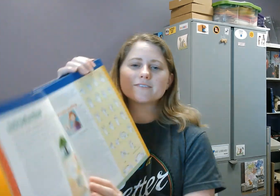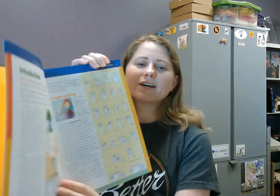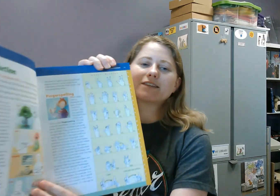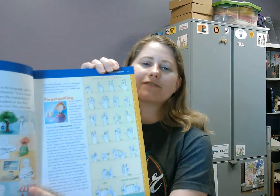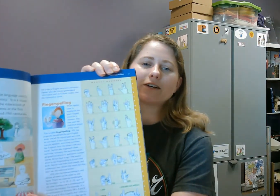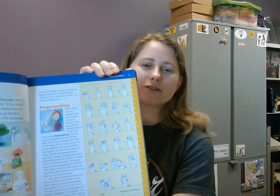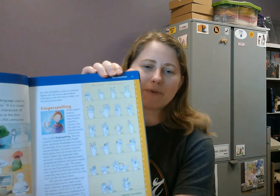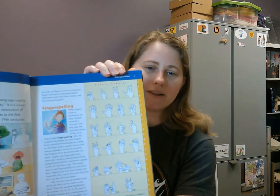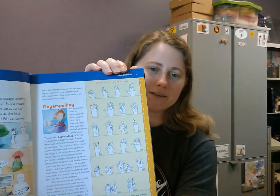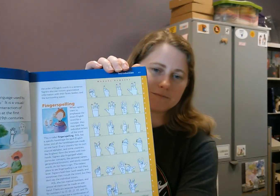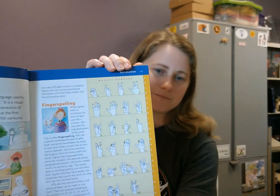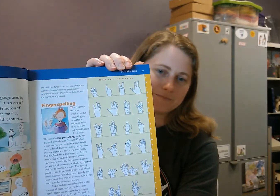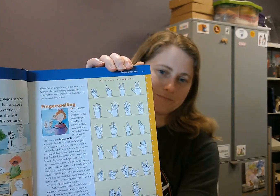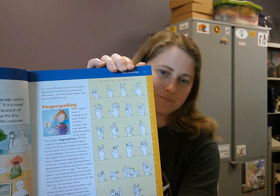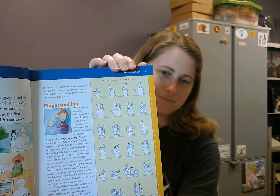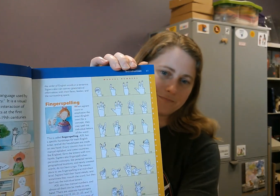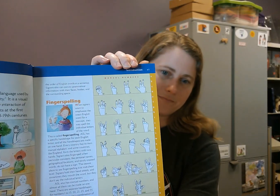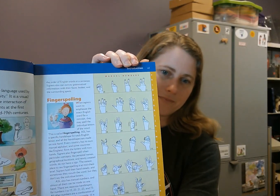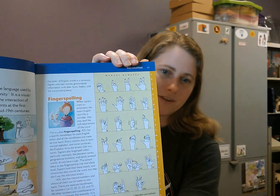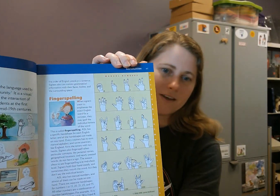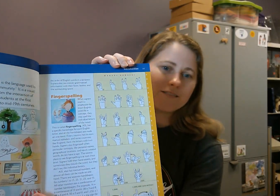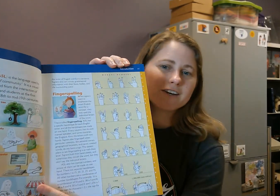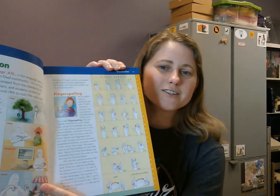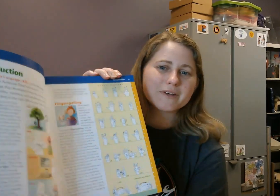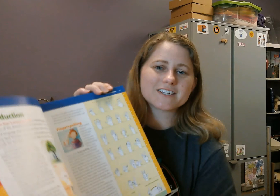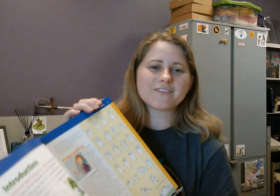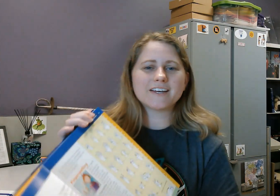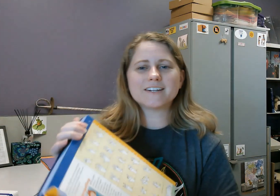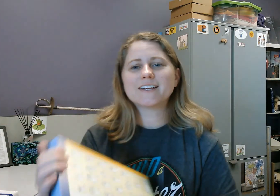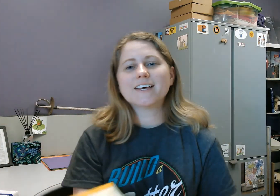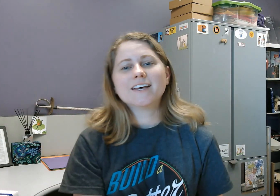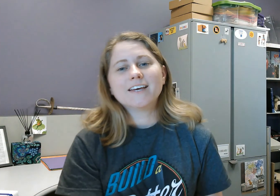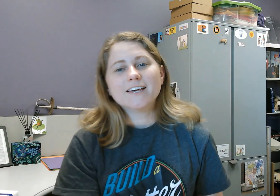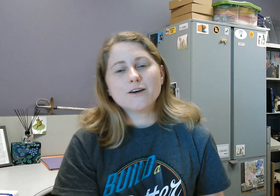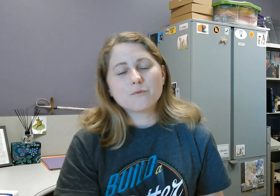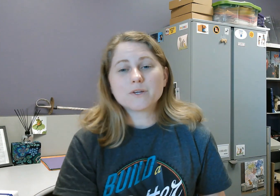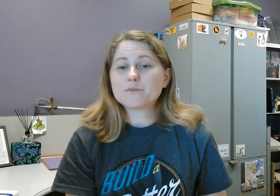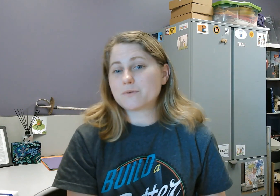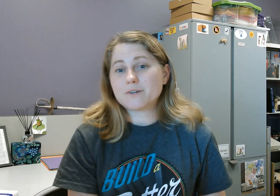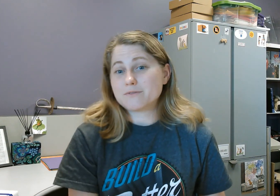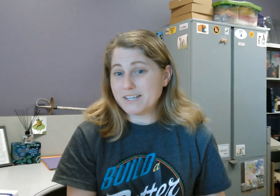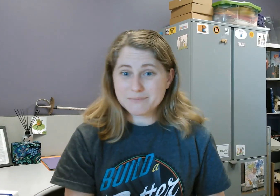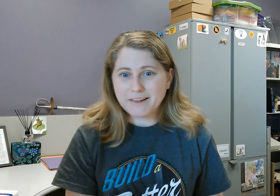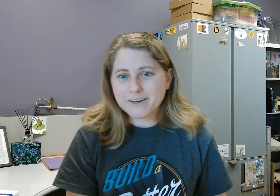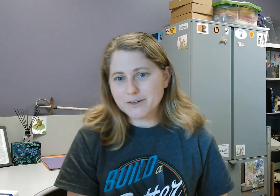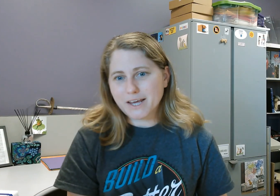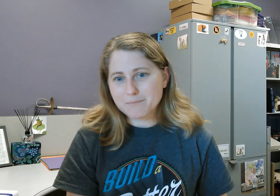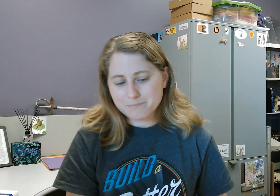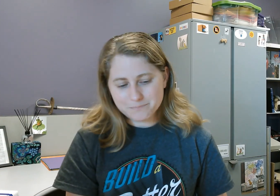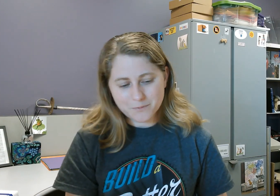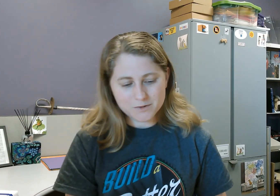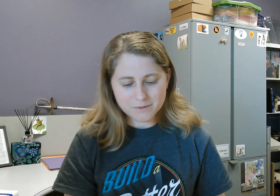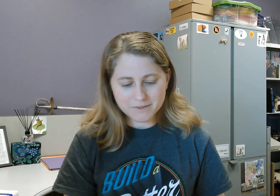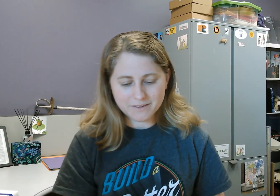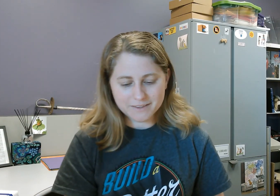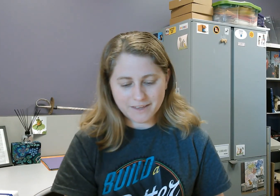it's even got the finger spelling. Finger spelling's fun. When you want to like spell out your name or something like